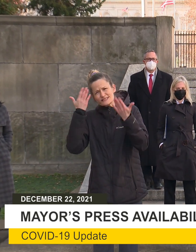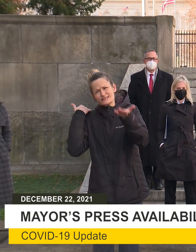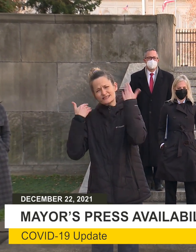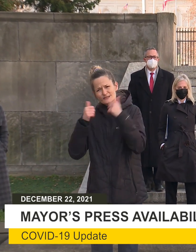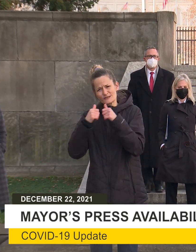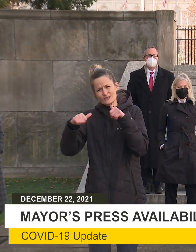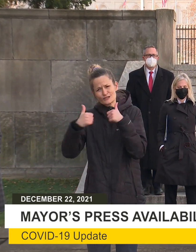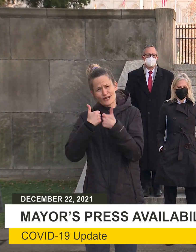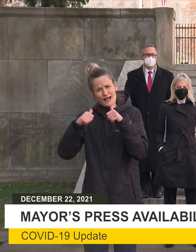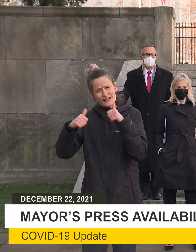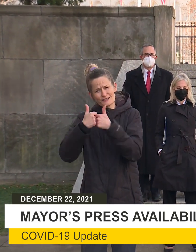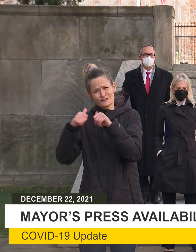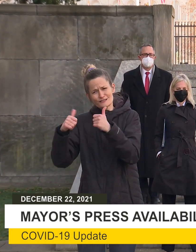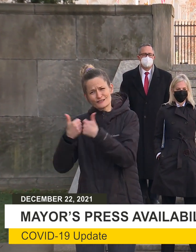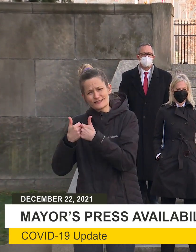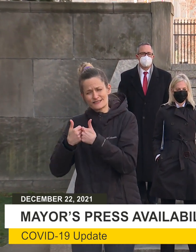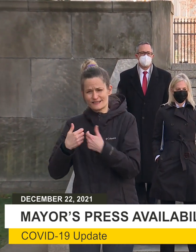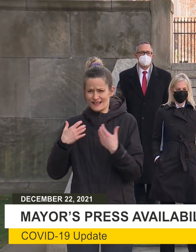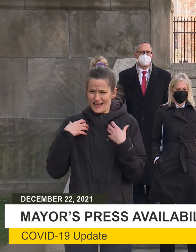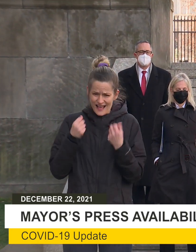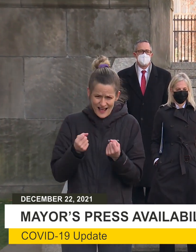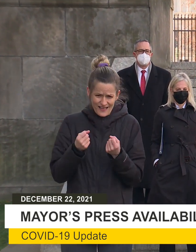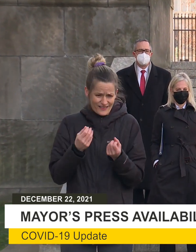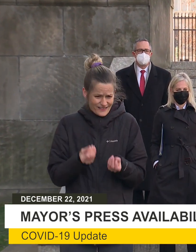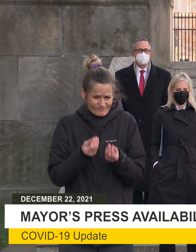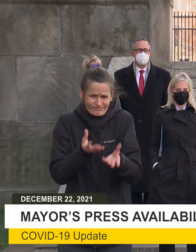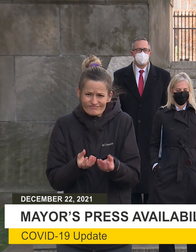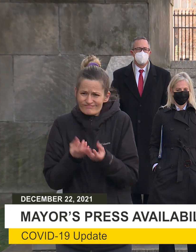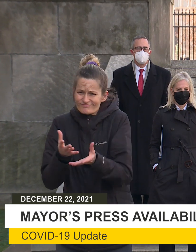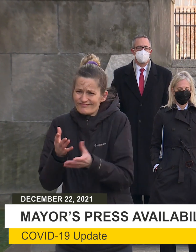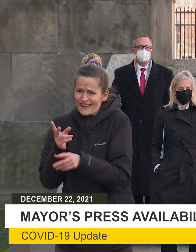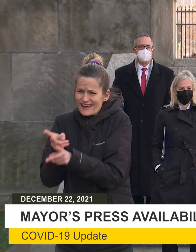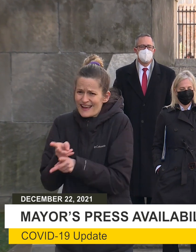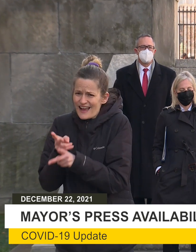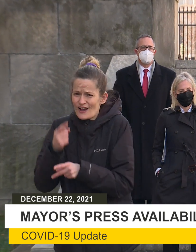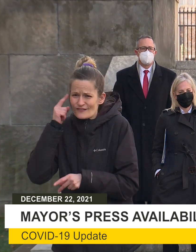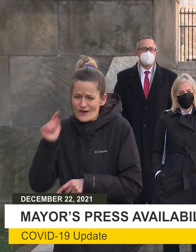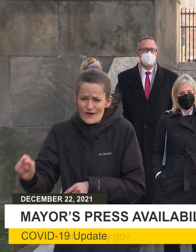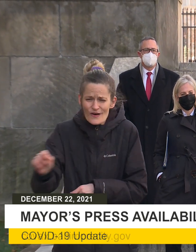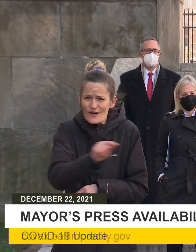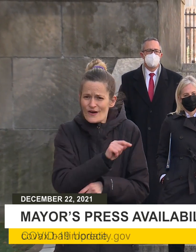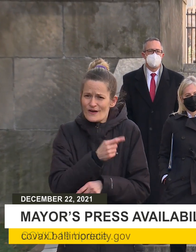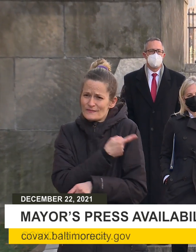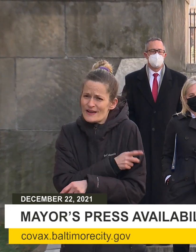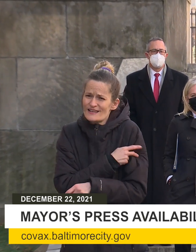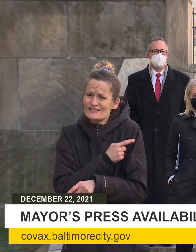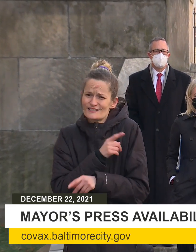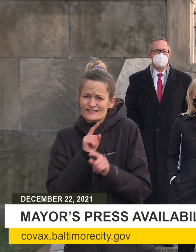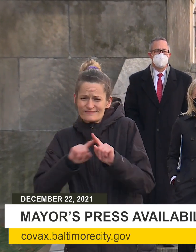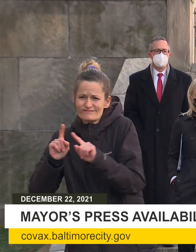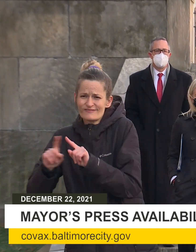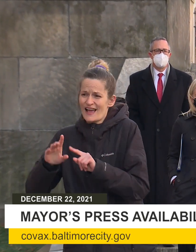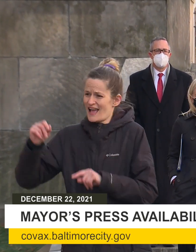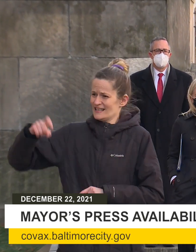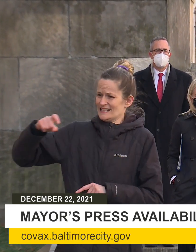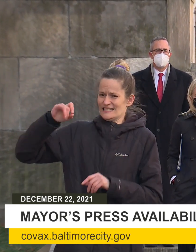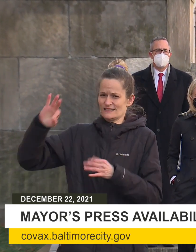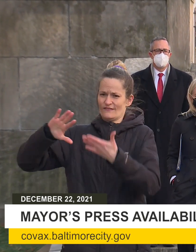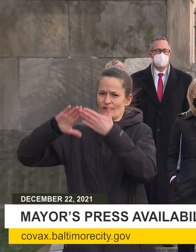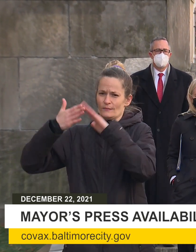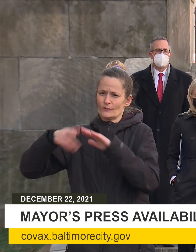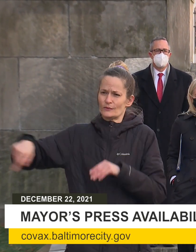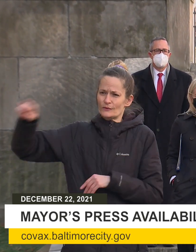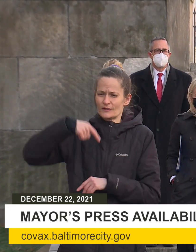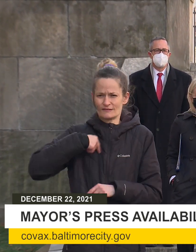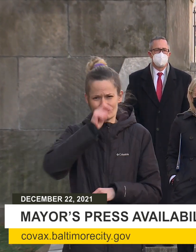care to COVID and non-COVID patients and the clinical needs of our community. So my hat's off to them. You know, we stand